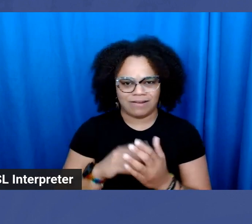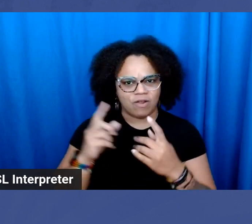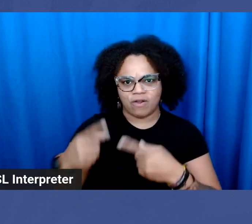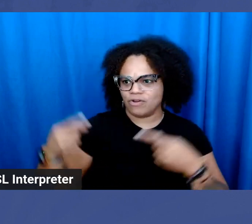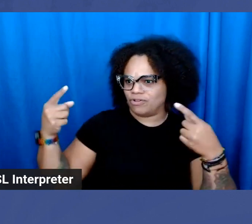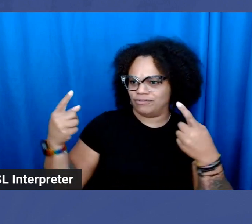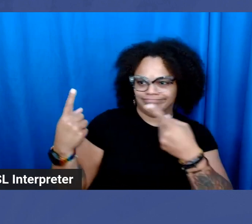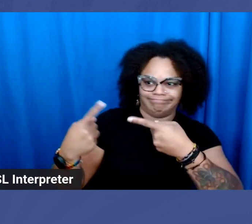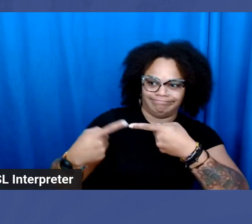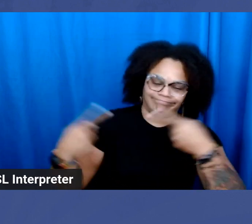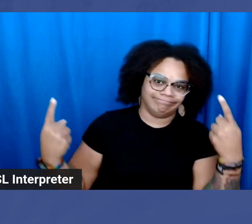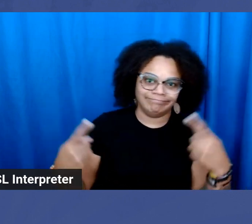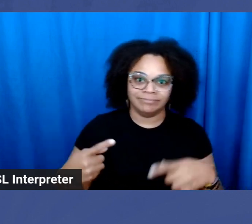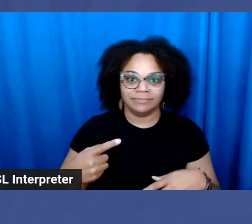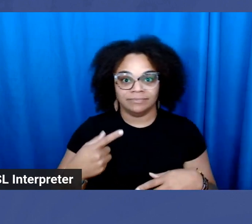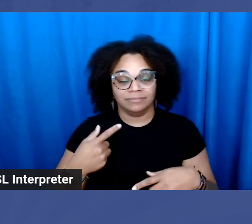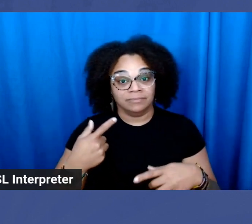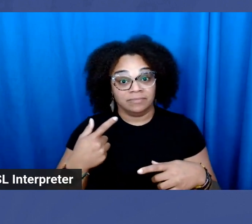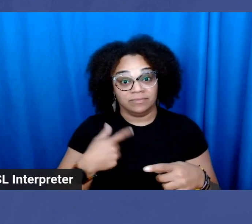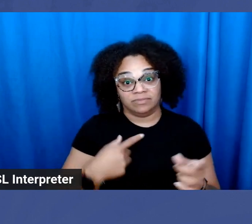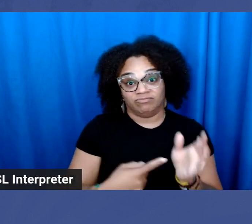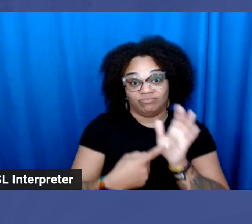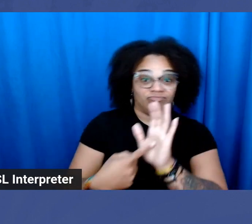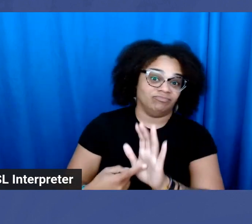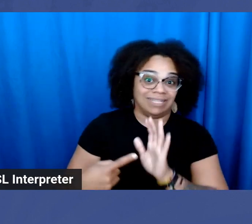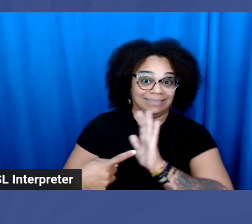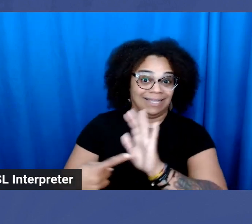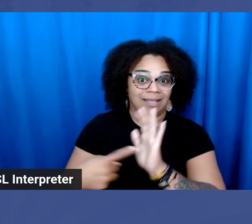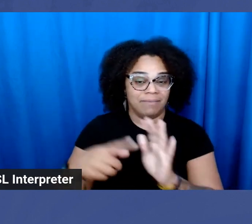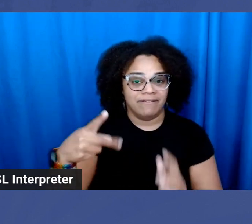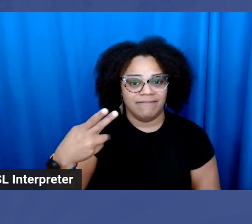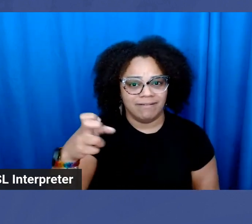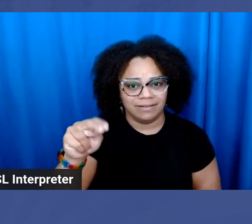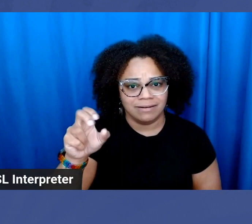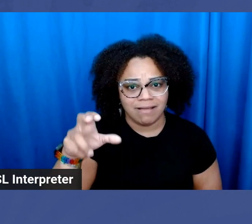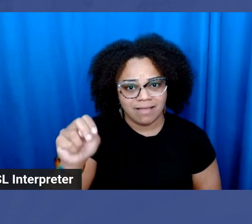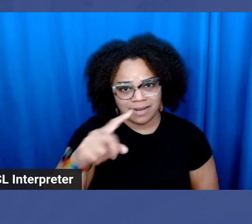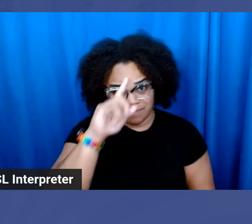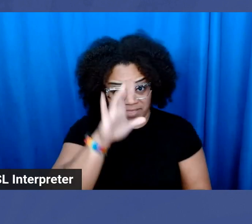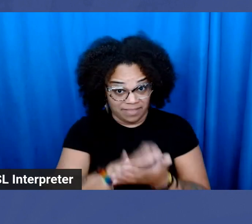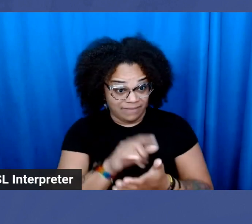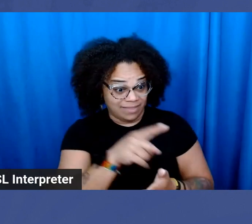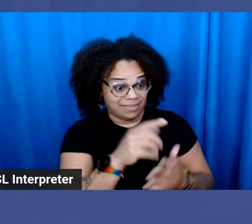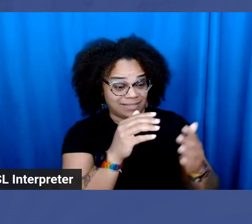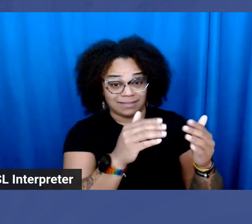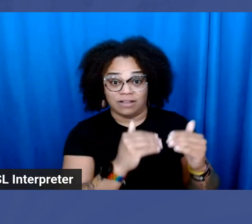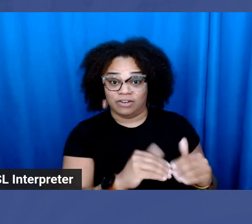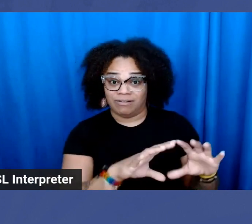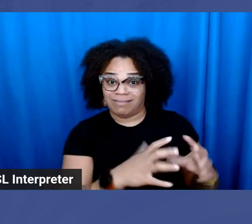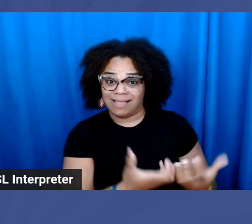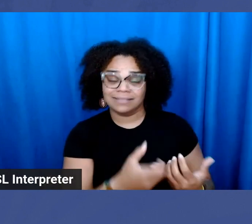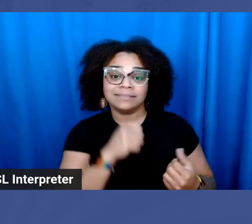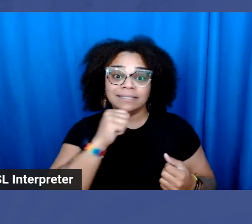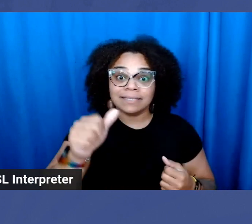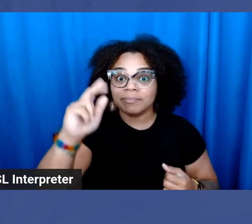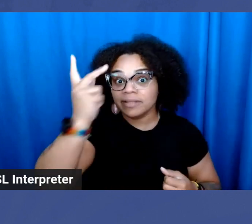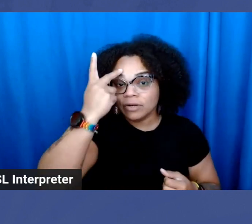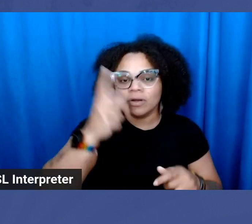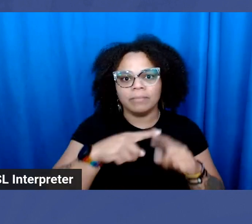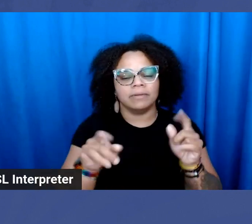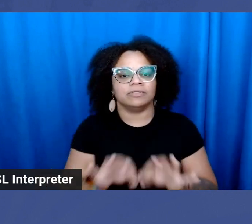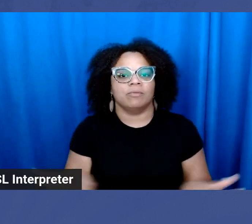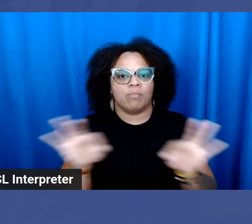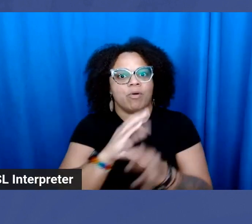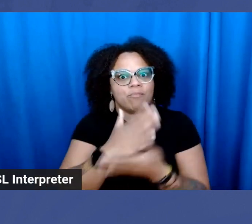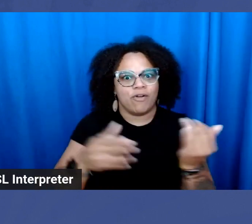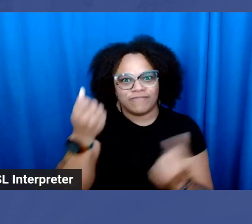contradiction and turn to Fanon and believing that such an underclass, while not innately political, is a crucial part of the revolution